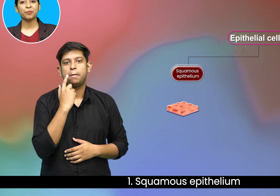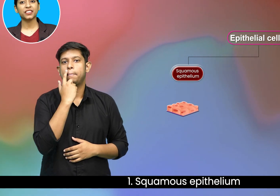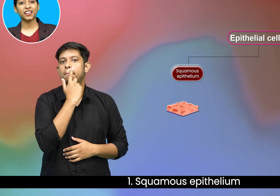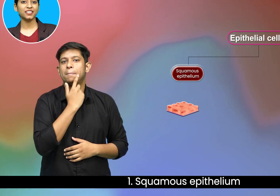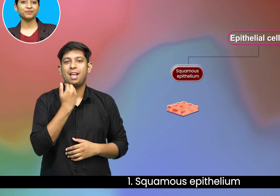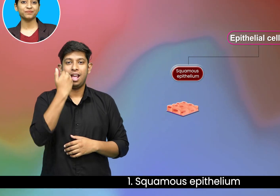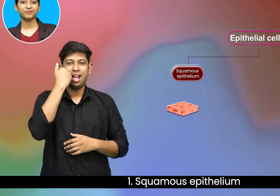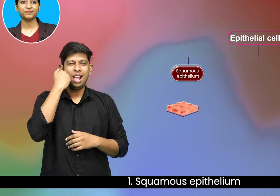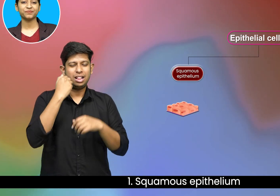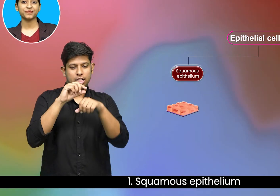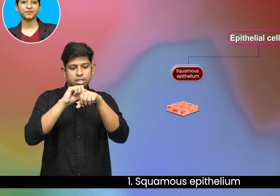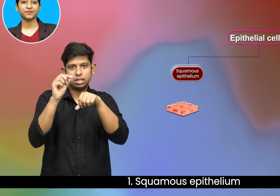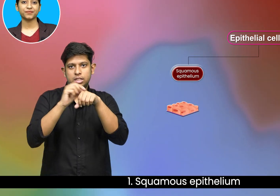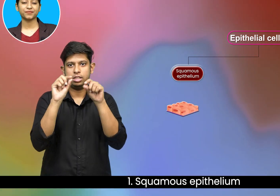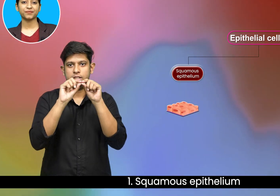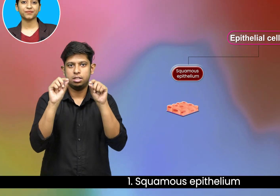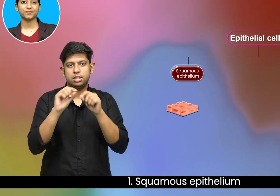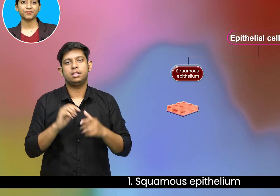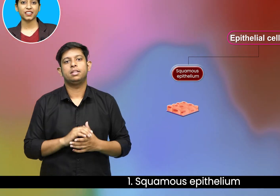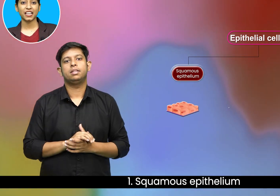squamous epithelium,